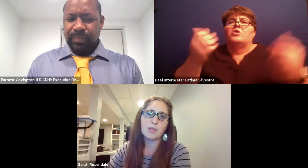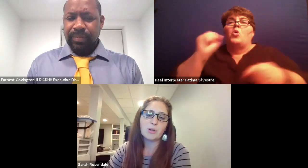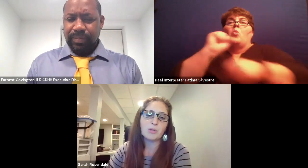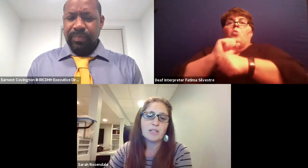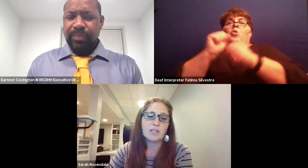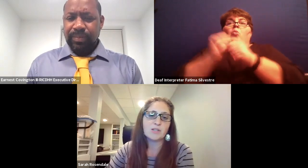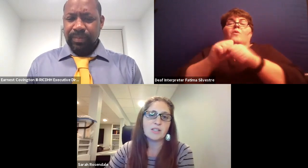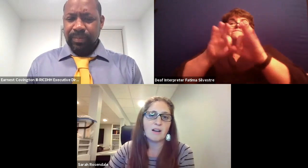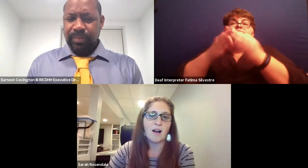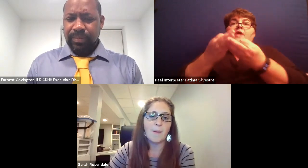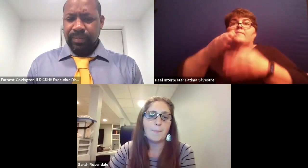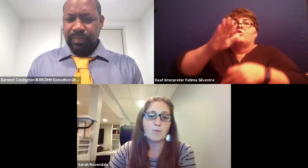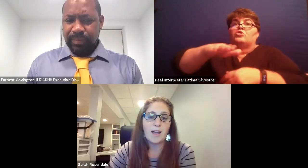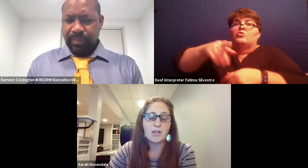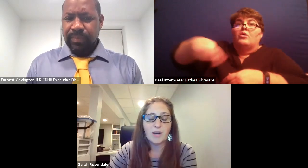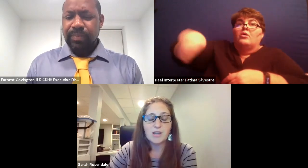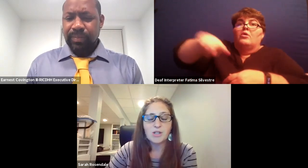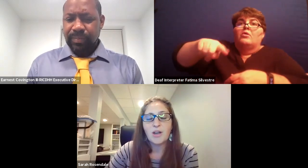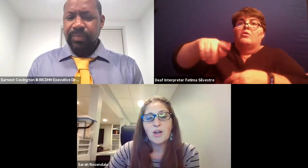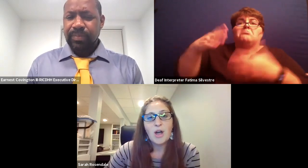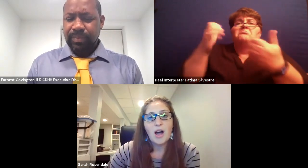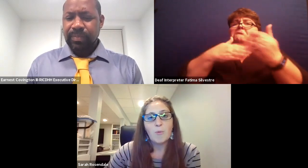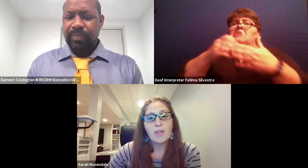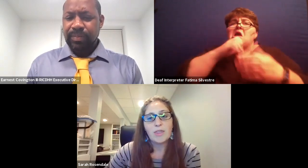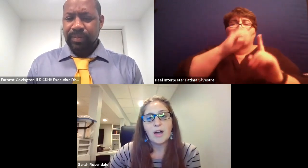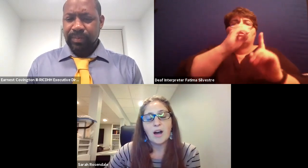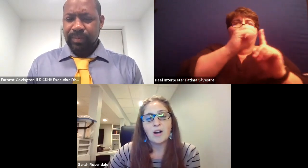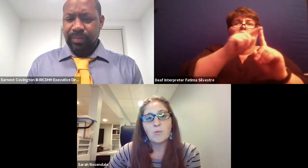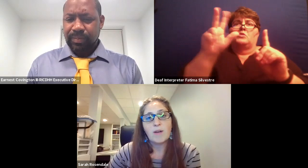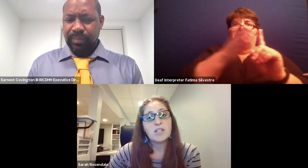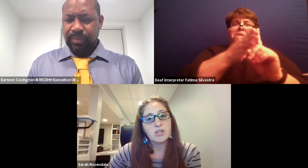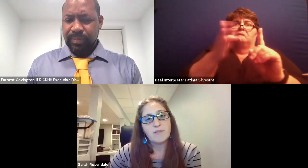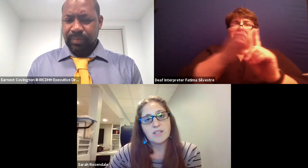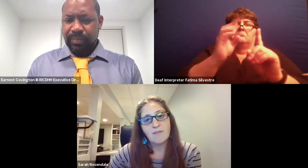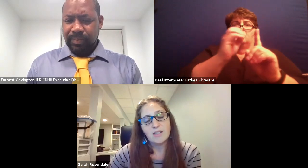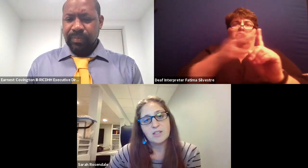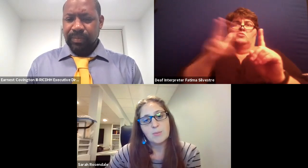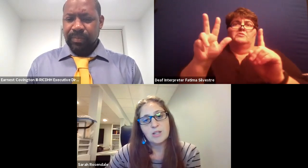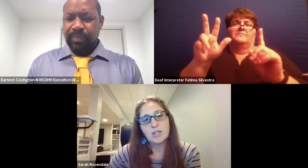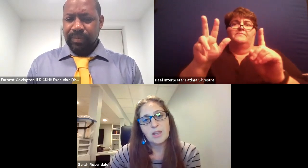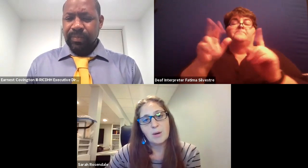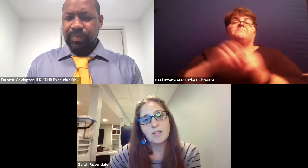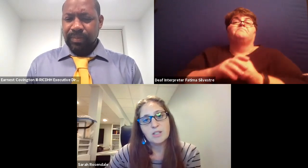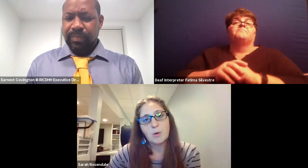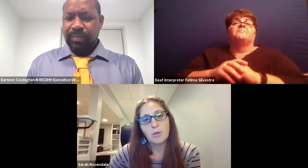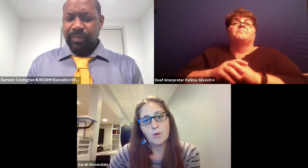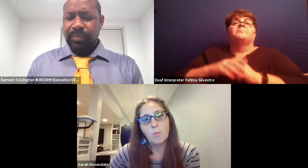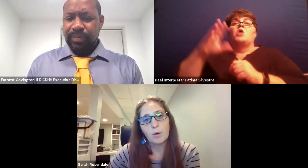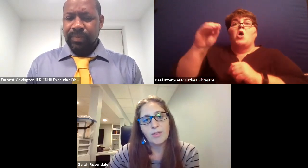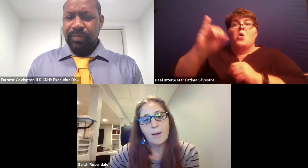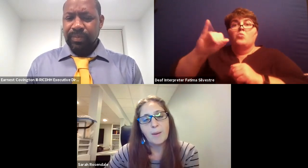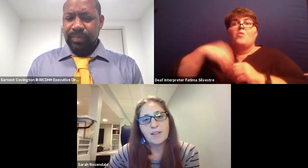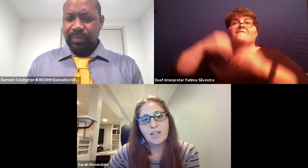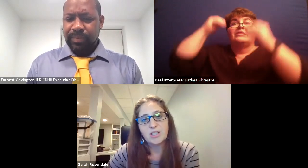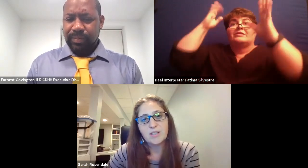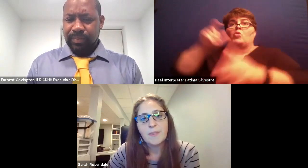in the birth to 3 years age range. We have teachers of the deaf and speech therapists, both of whom